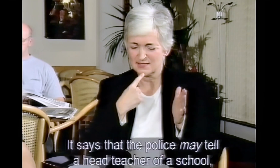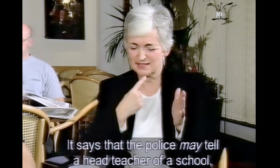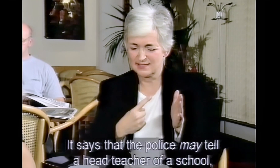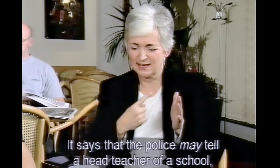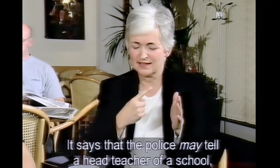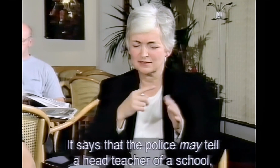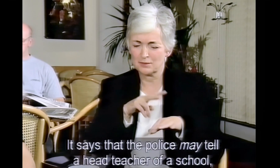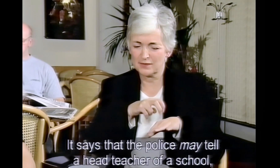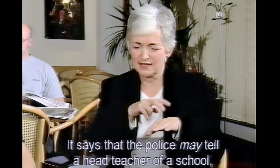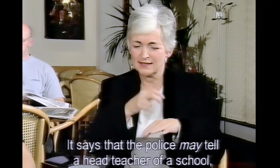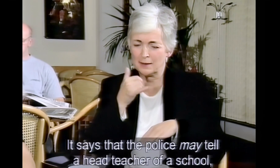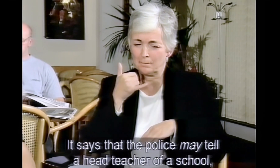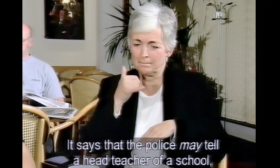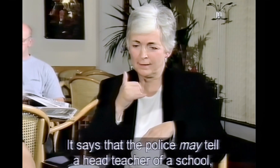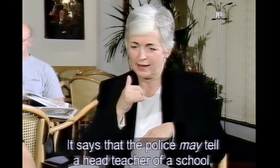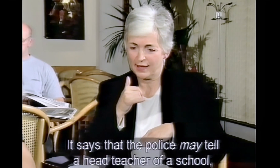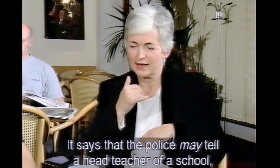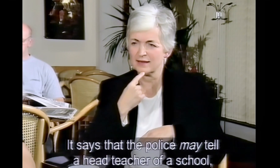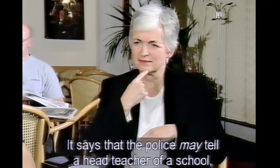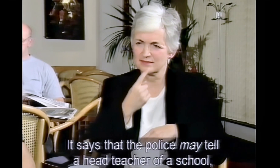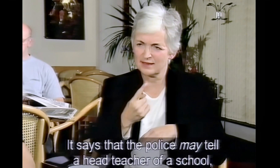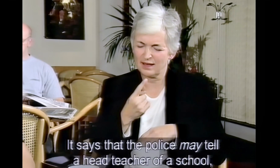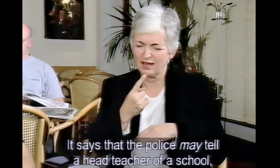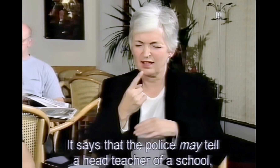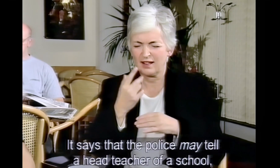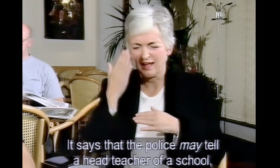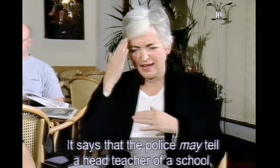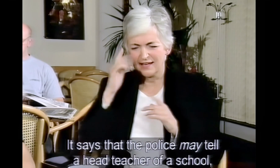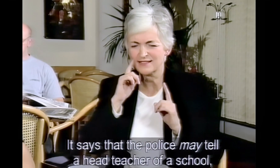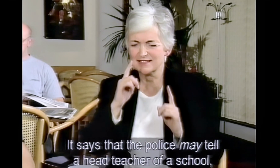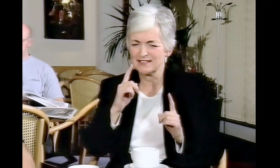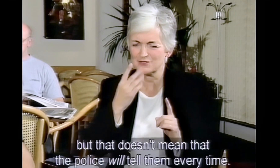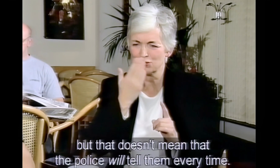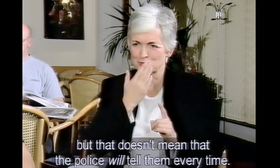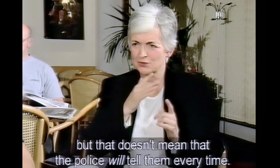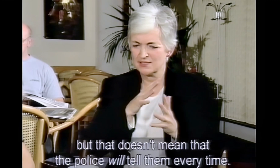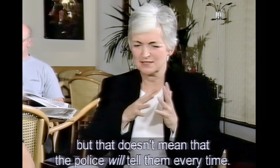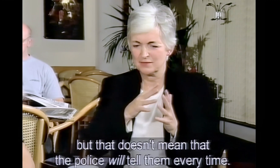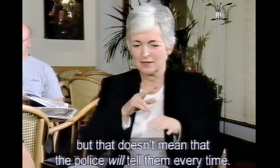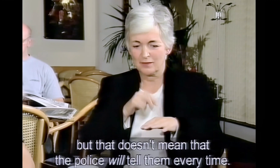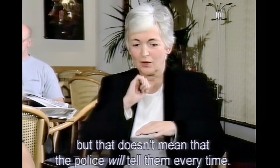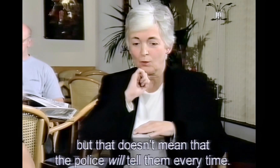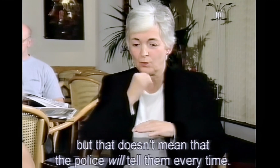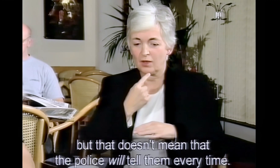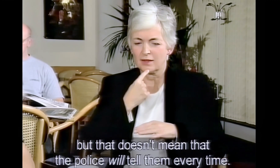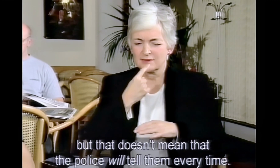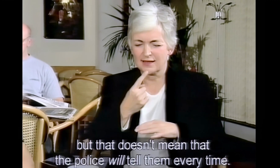It says that the police may tell a head teacher of a school, but that doesn't mean that the police will tell them every time.